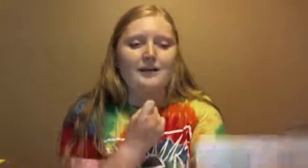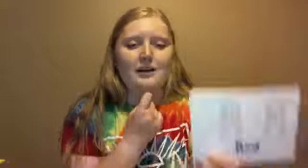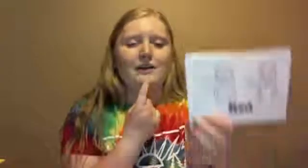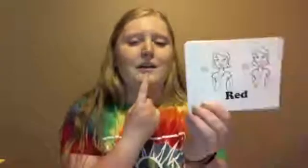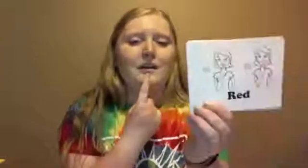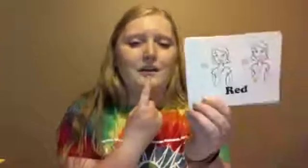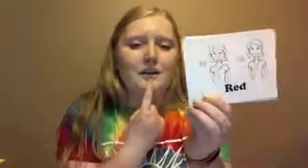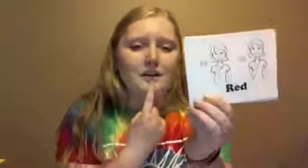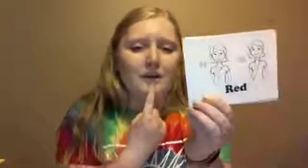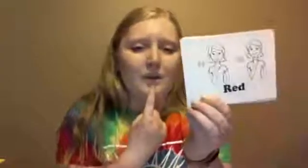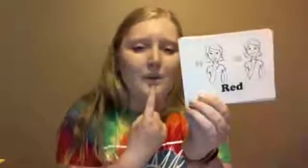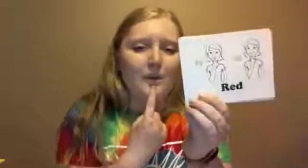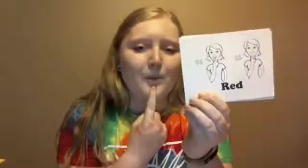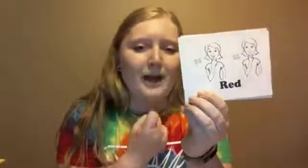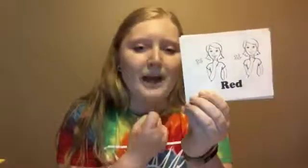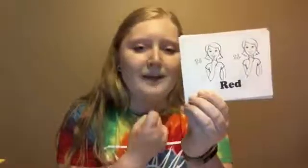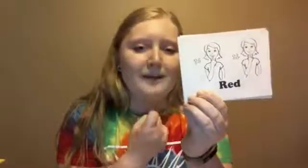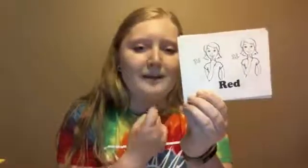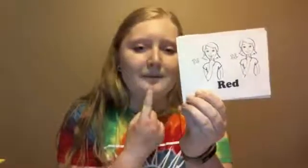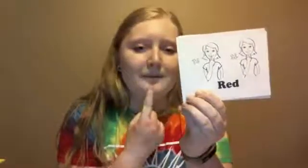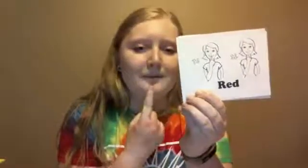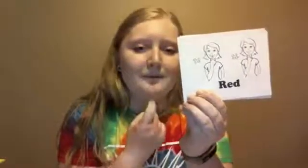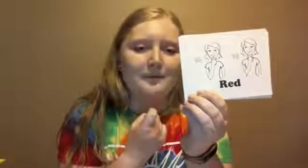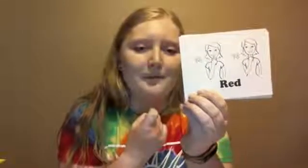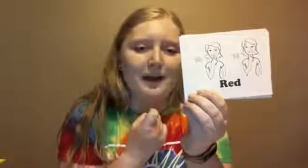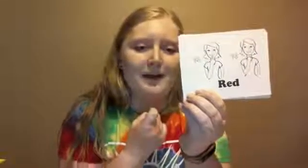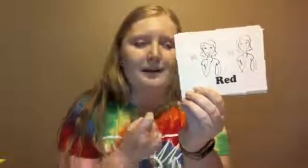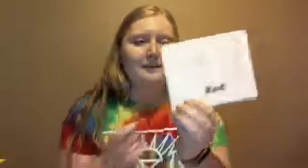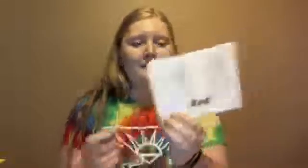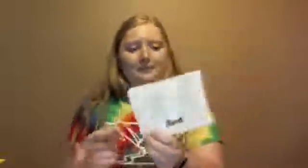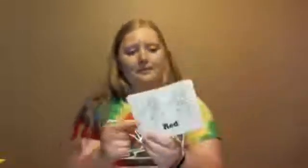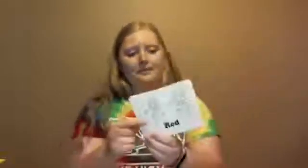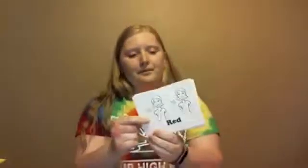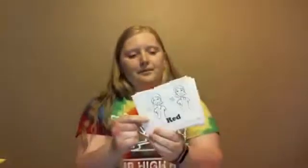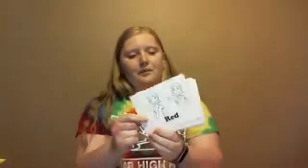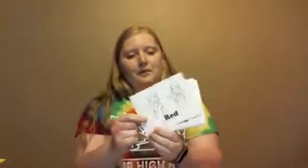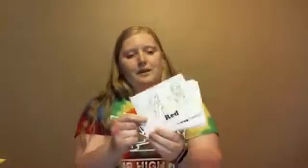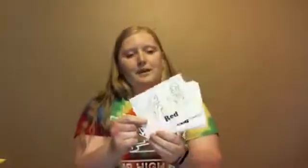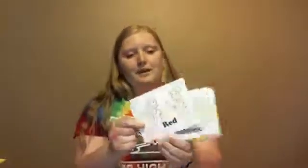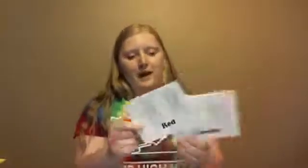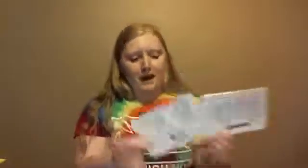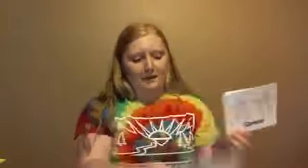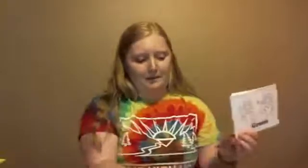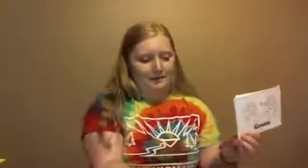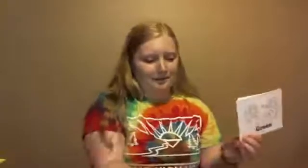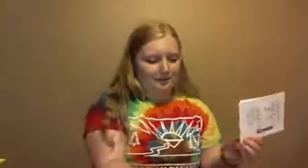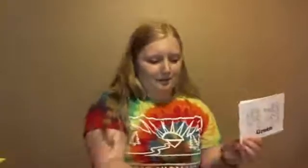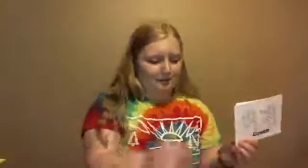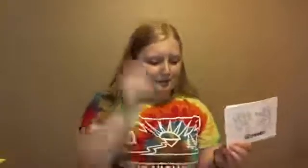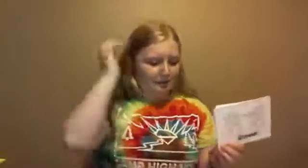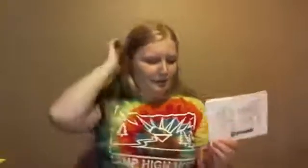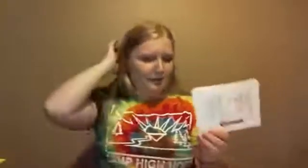chin. So red, red, just like that.